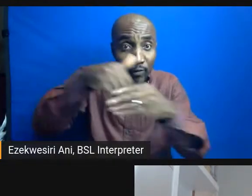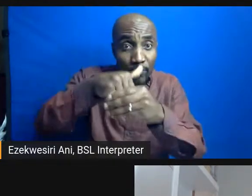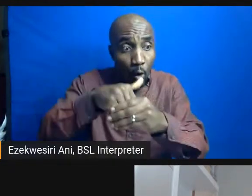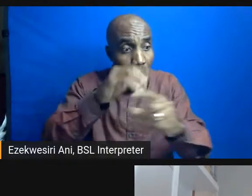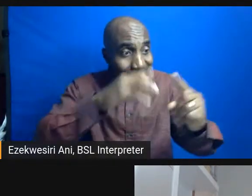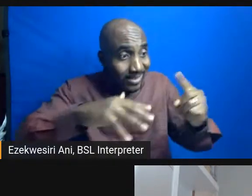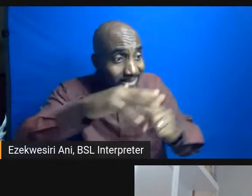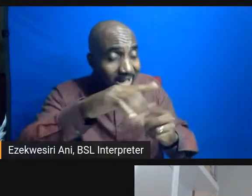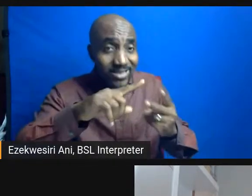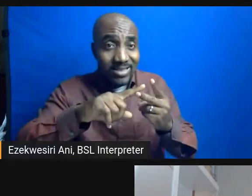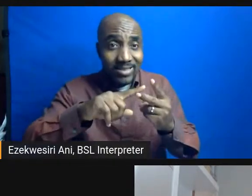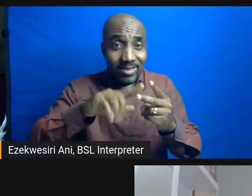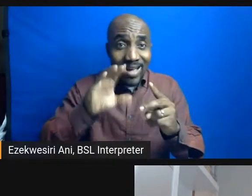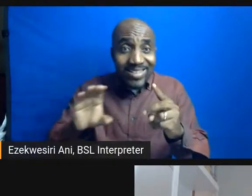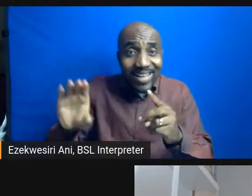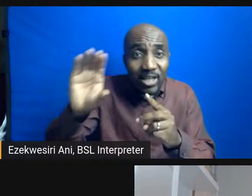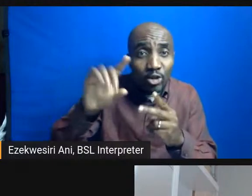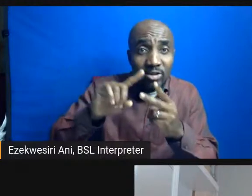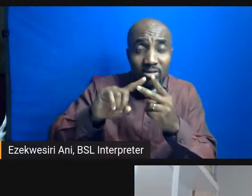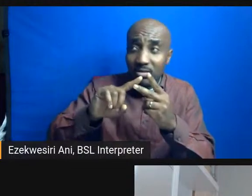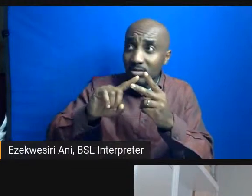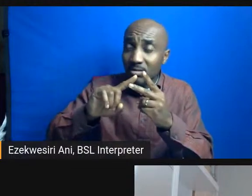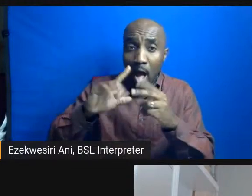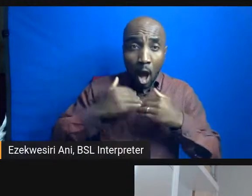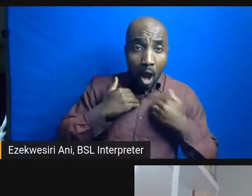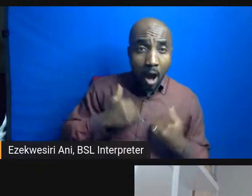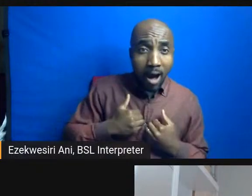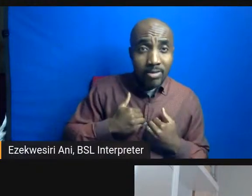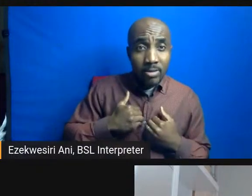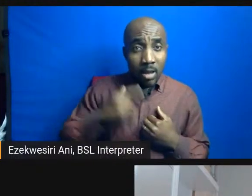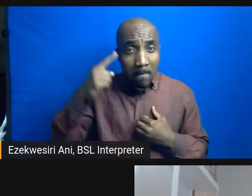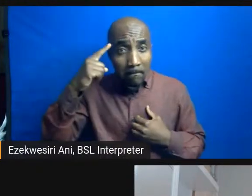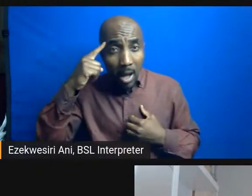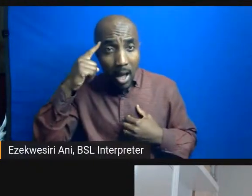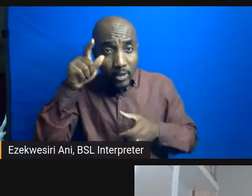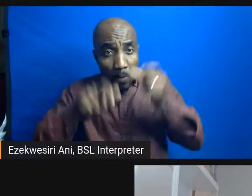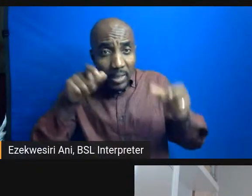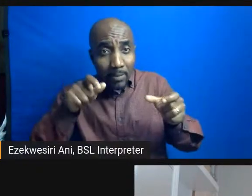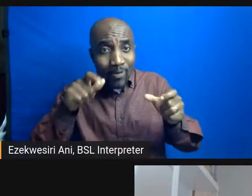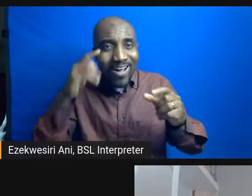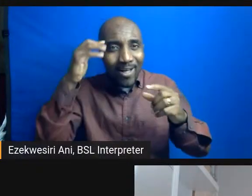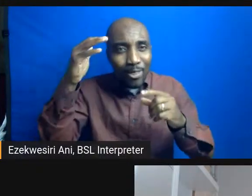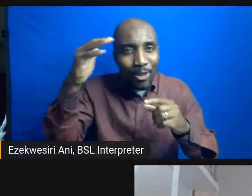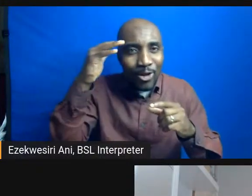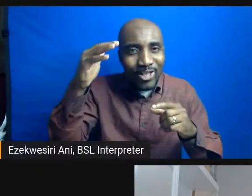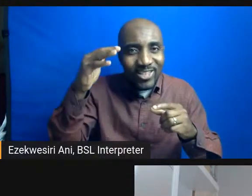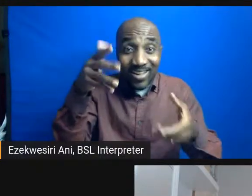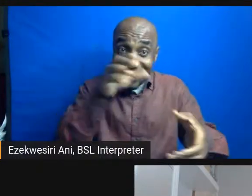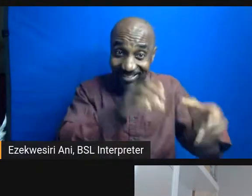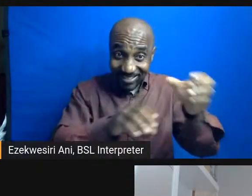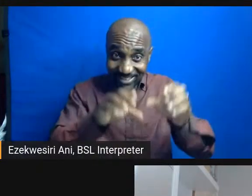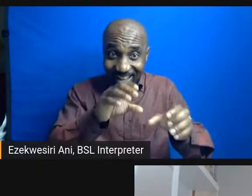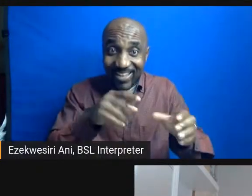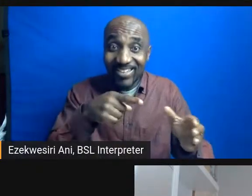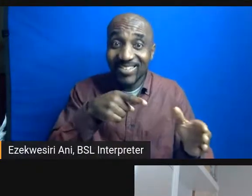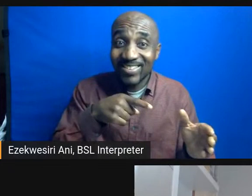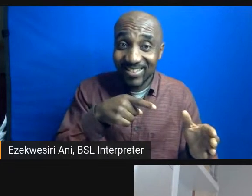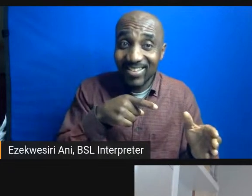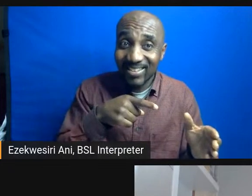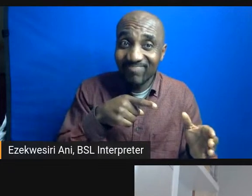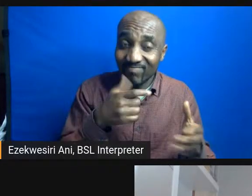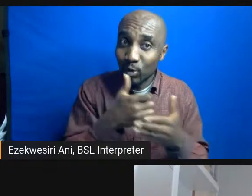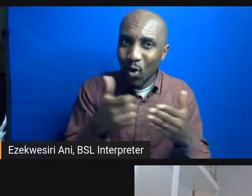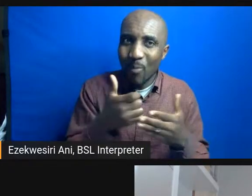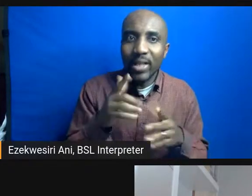nations, hearts, minds, and theology. Often, the silence we meet, the refusal to